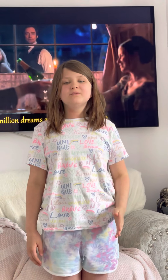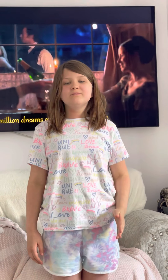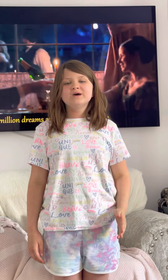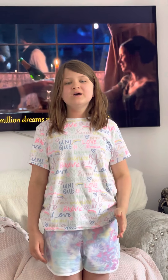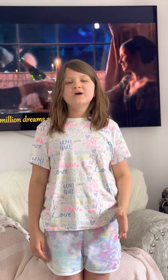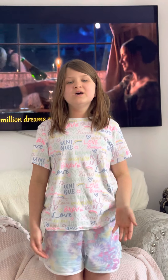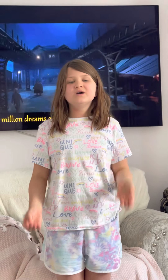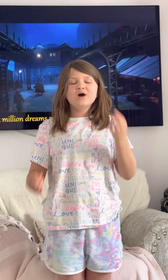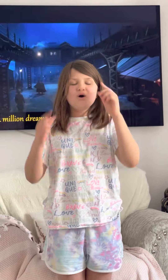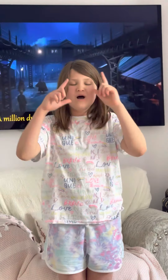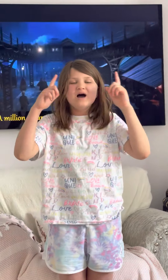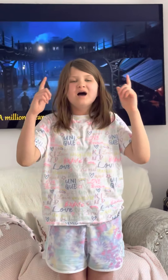me awake.